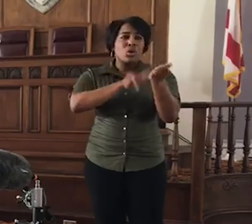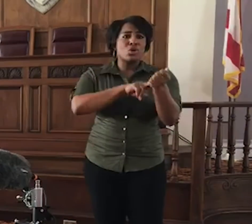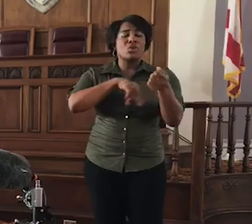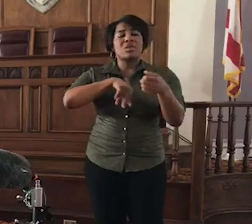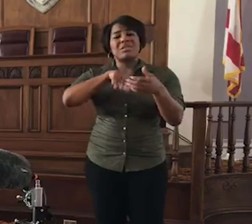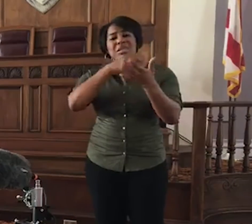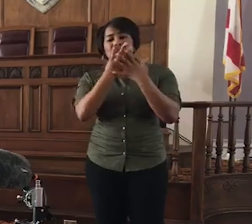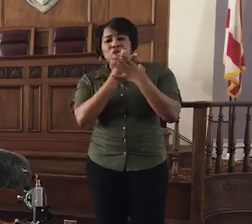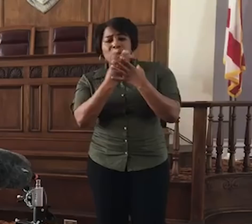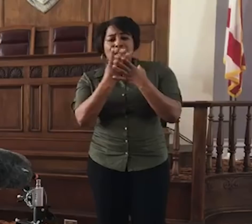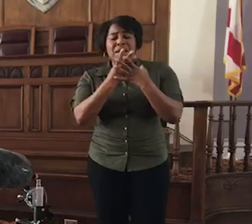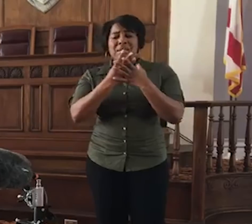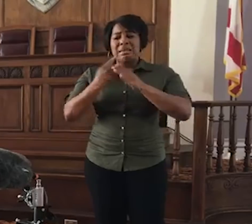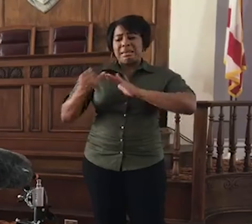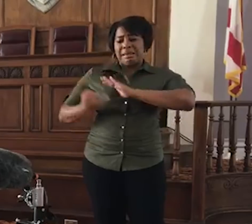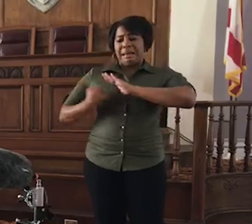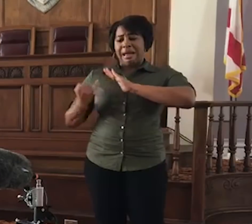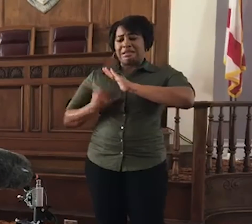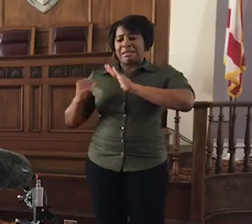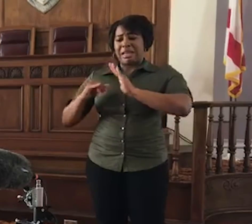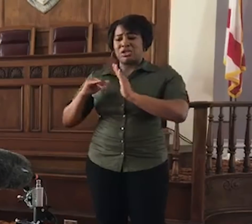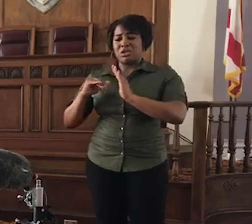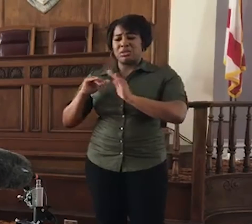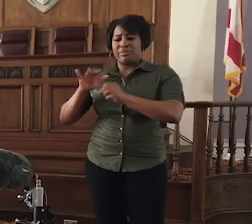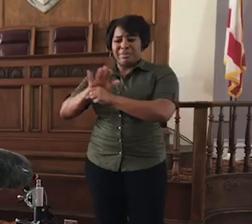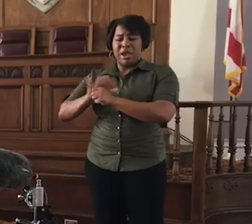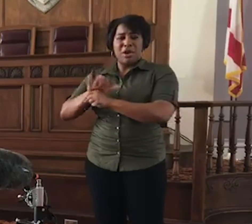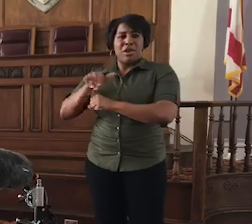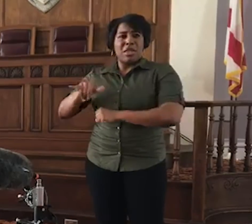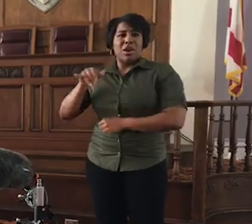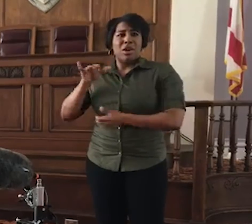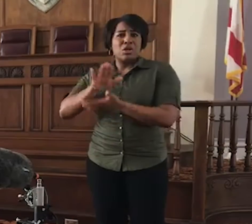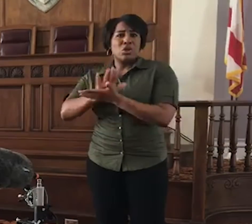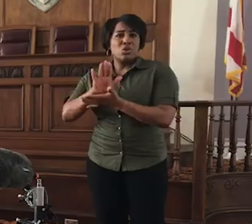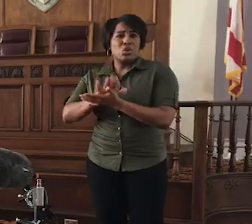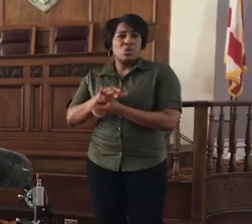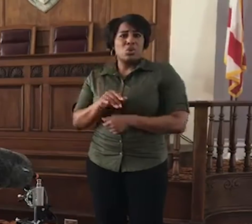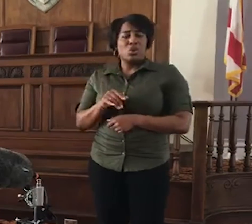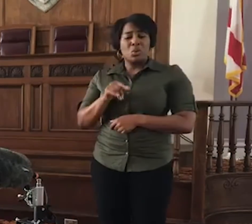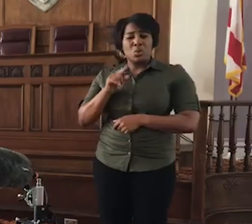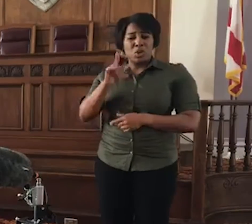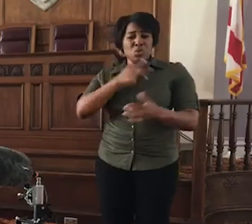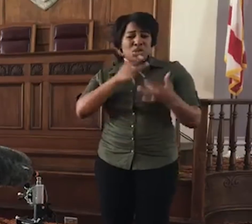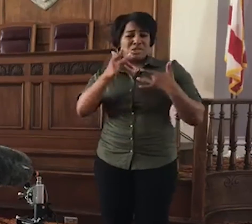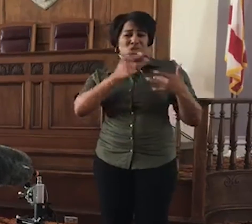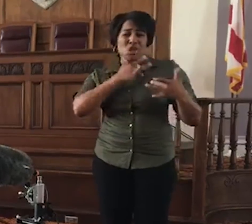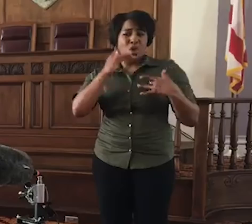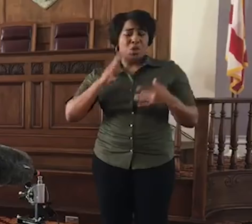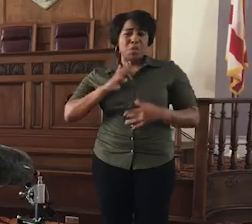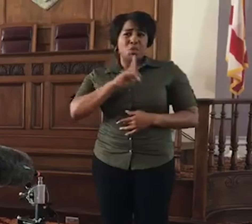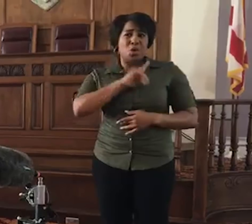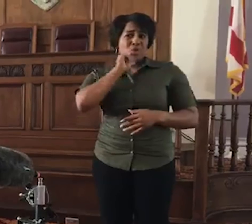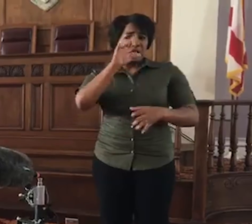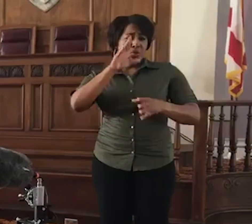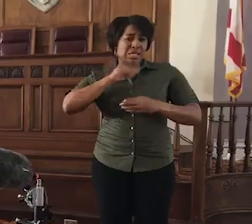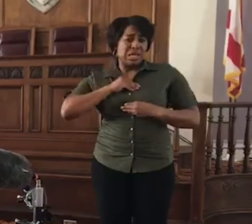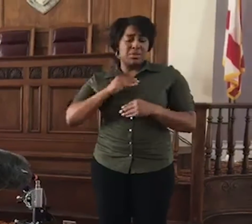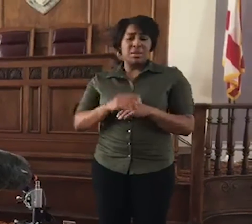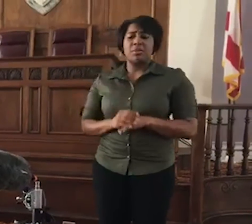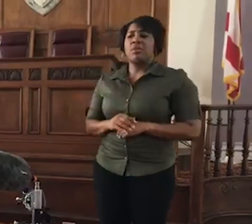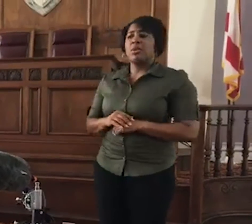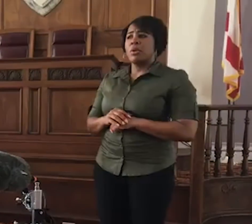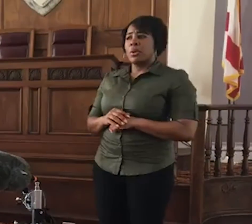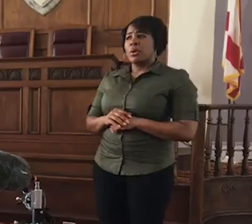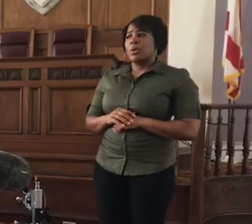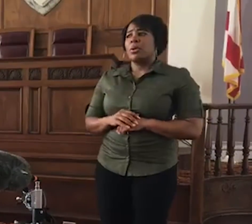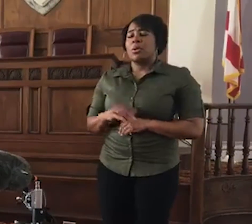at schools. Were you concerned that the board wasn't that receptive of the plan from lawmakers? We left that meeting after